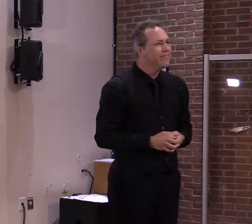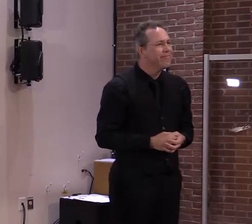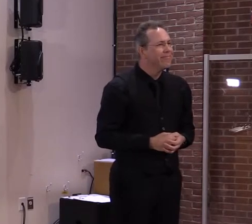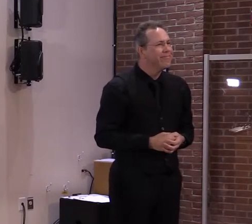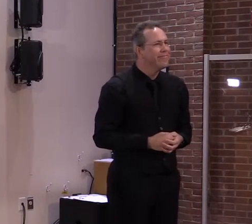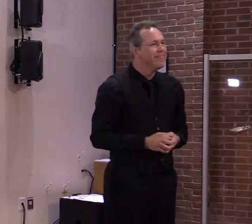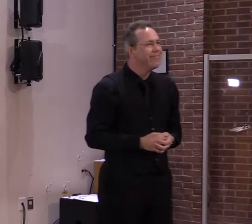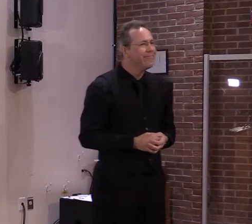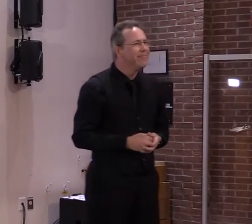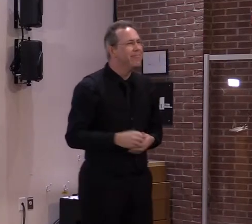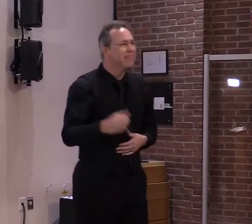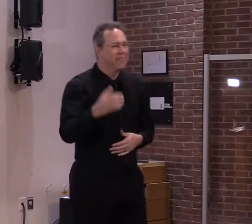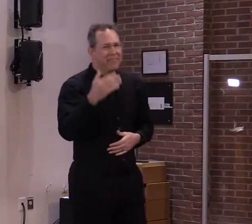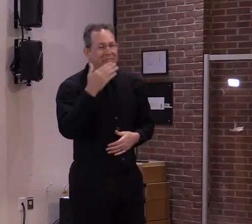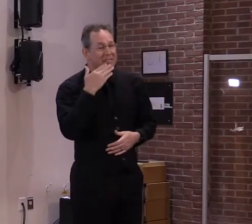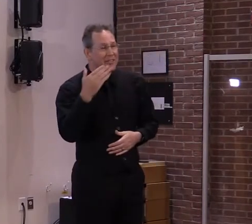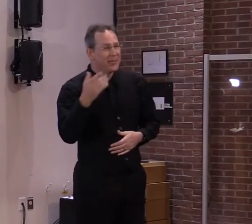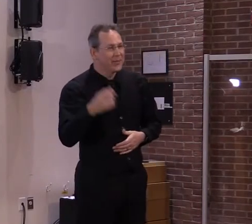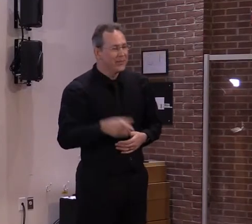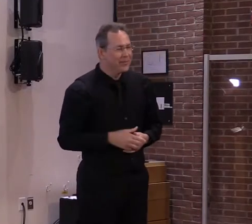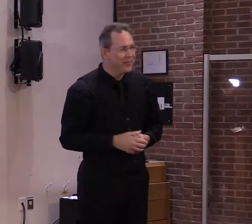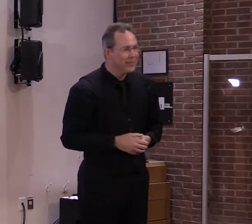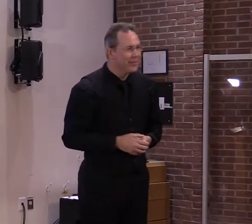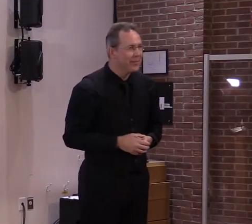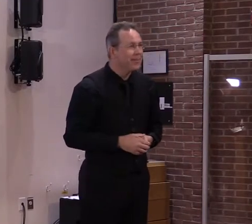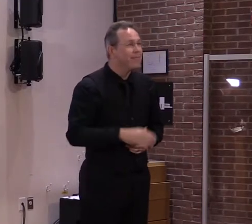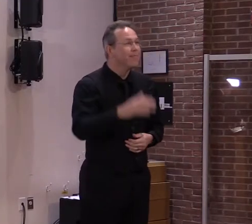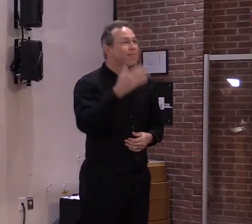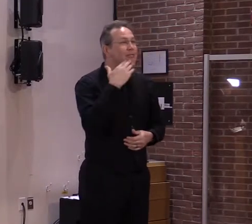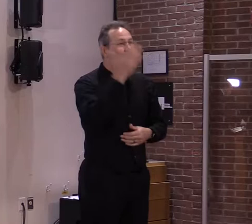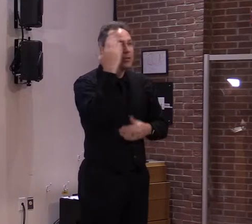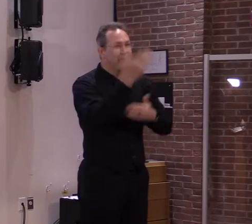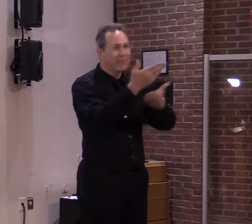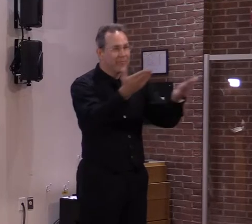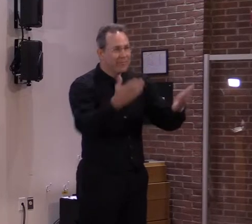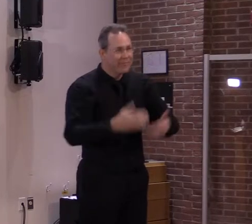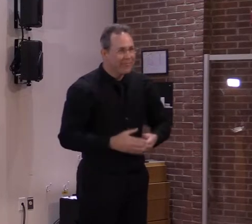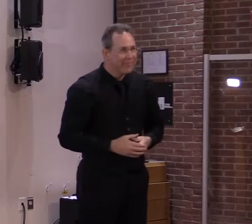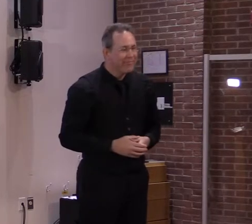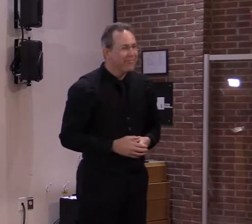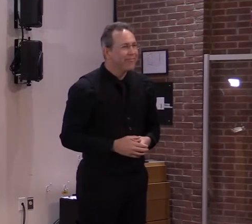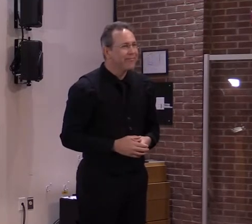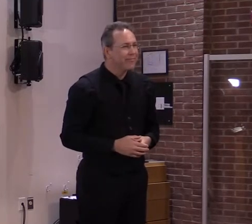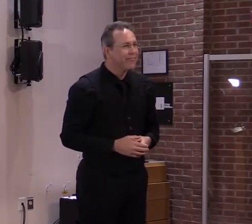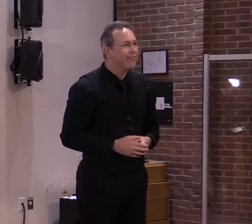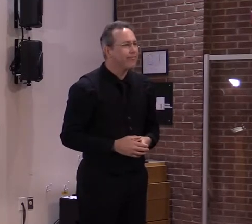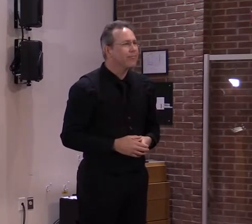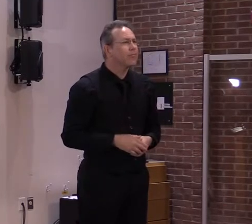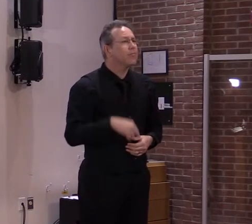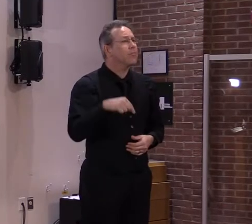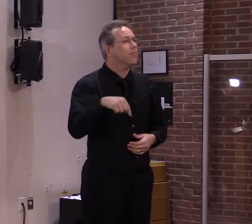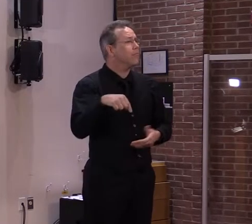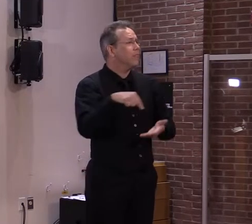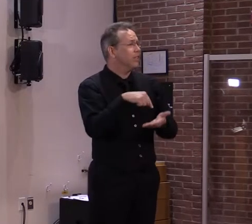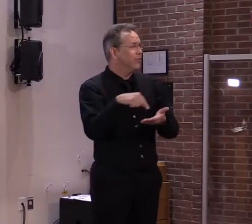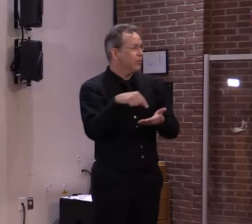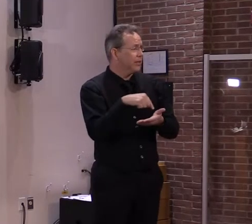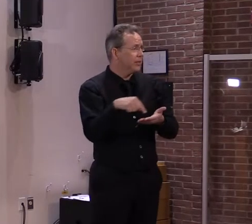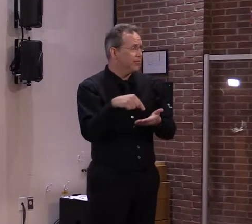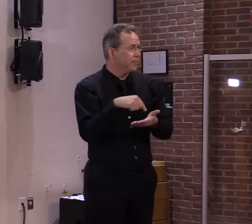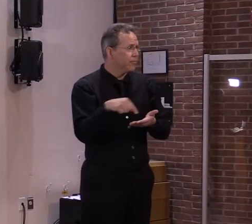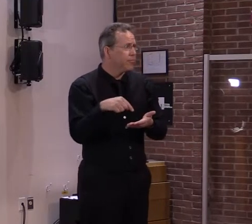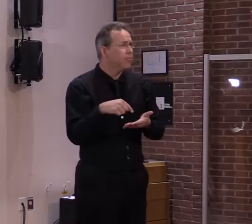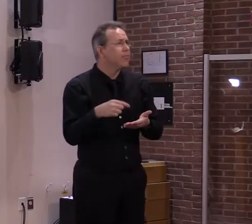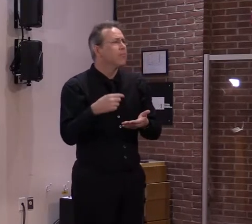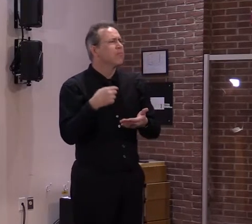Thank you very much, Secretary Curley, and good morning, everyone. This week, we saw the continuation of five main